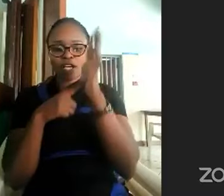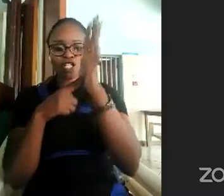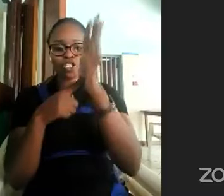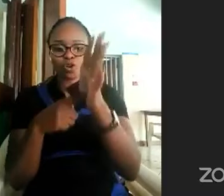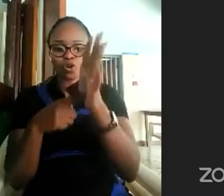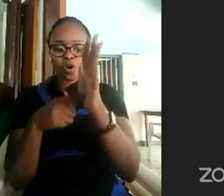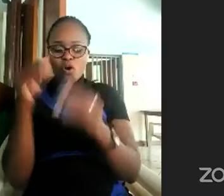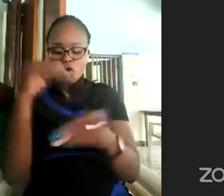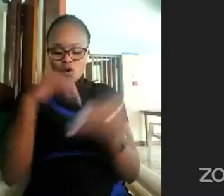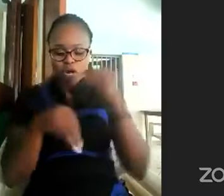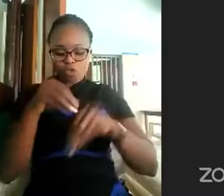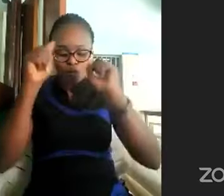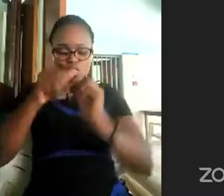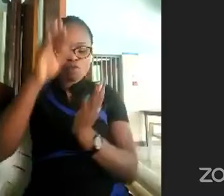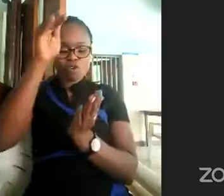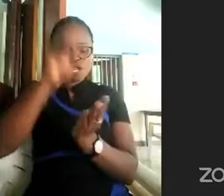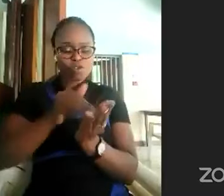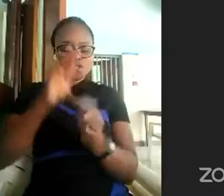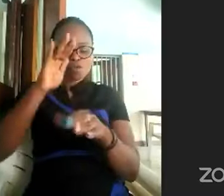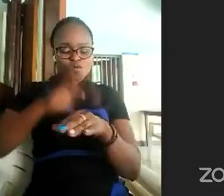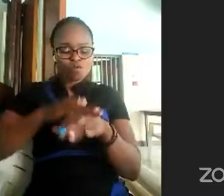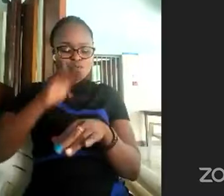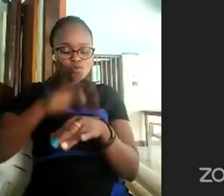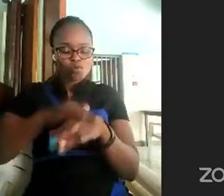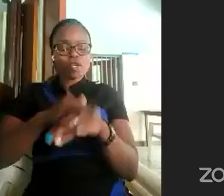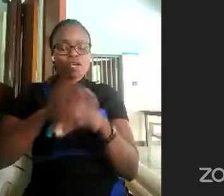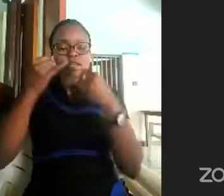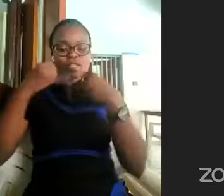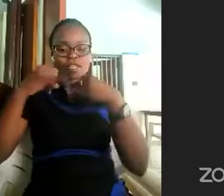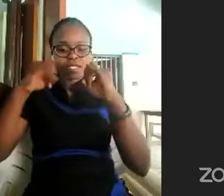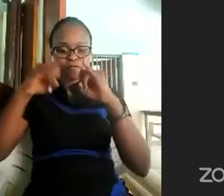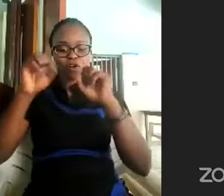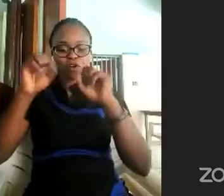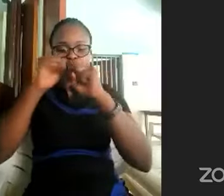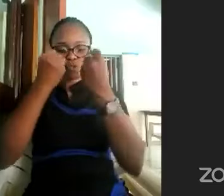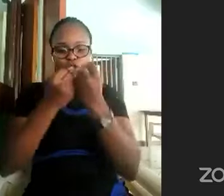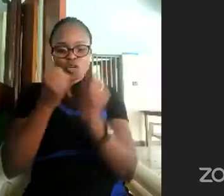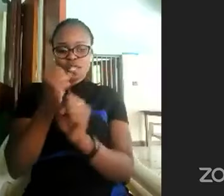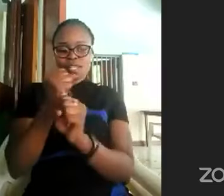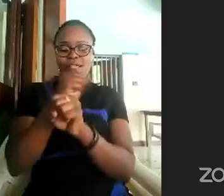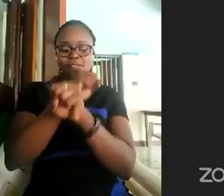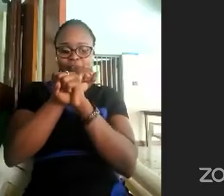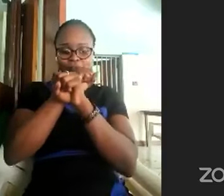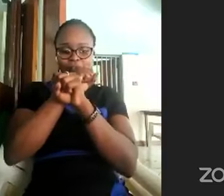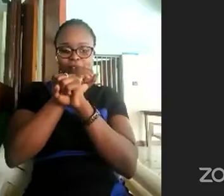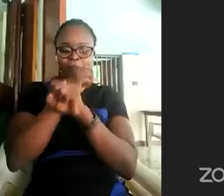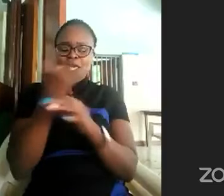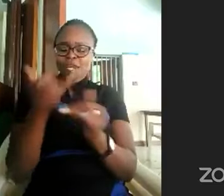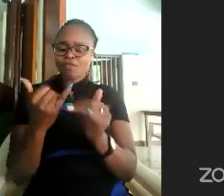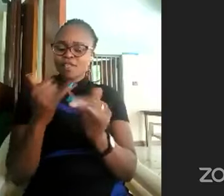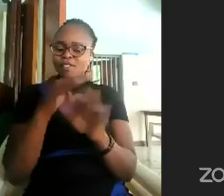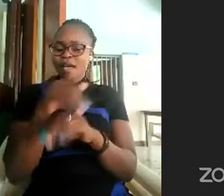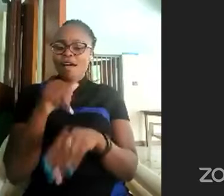nets. Social safety nets are non-governmental organization, Christians organization that